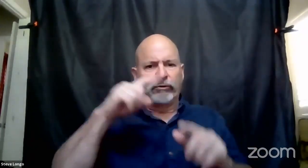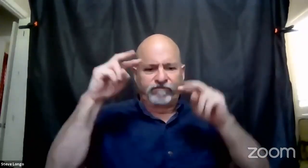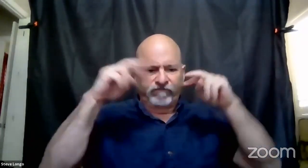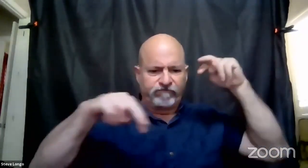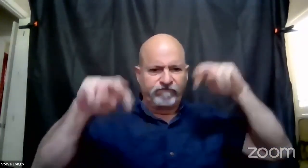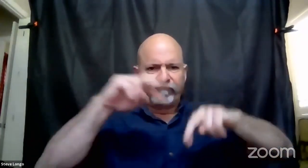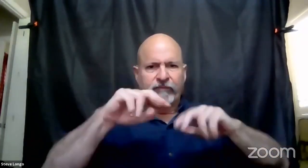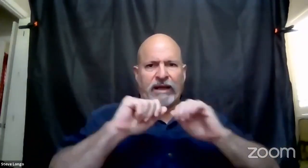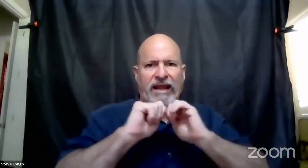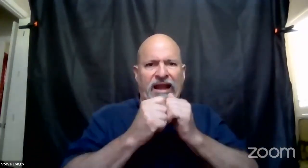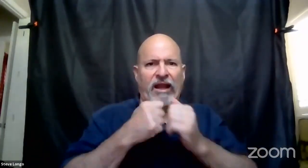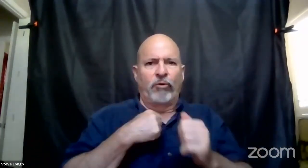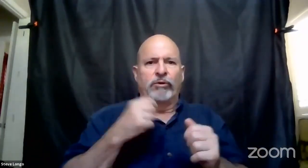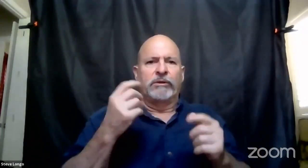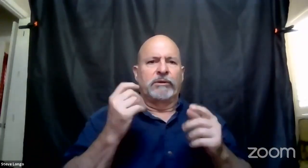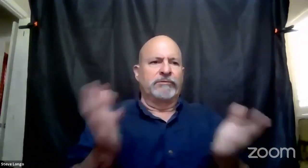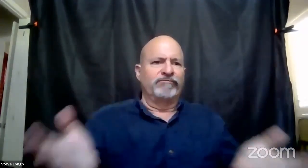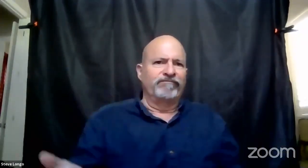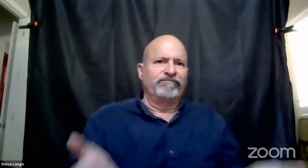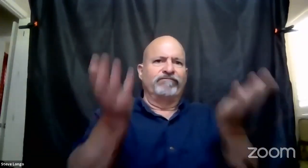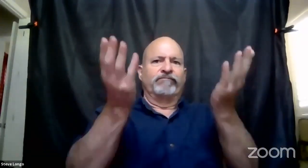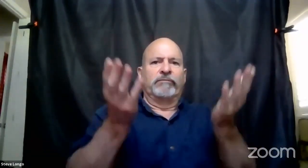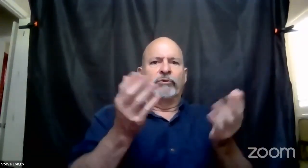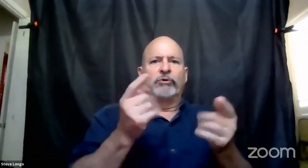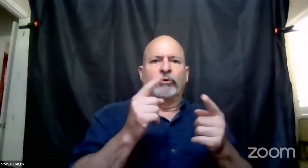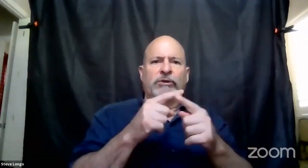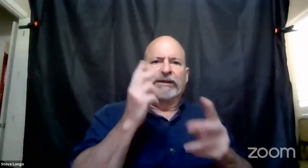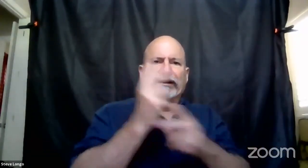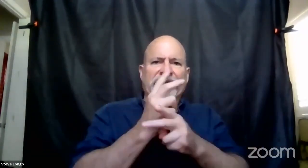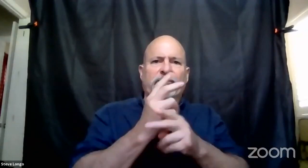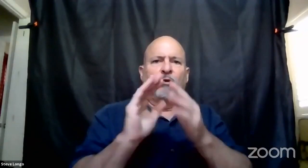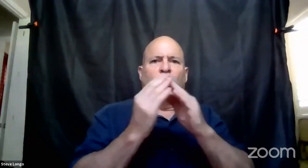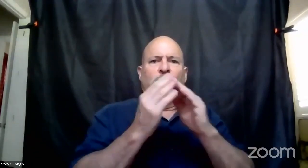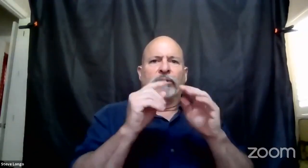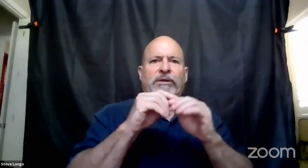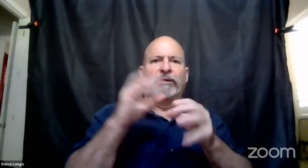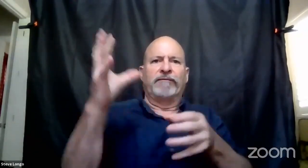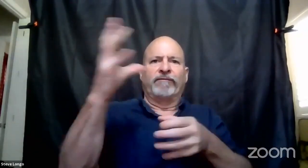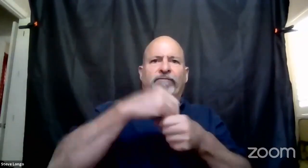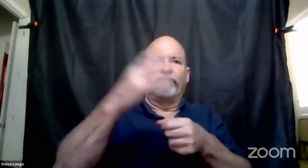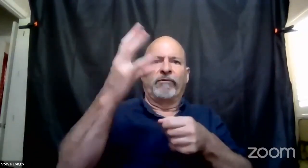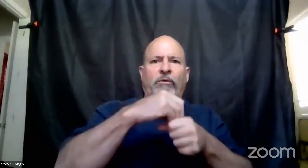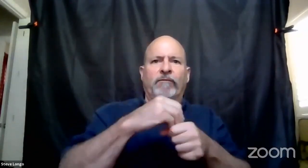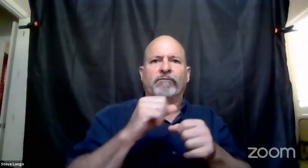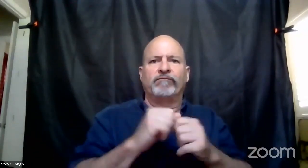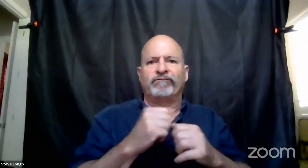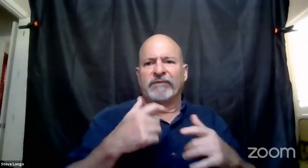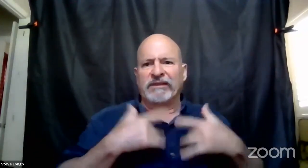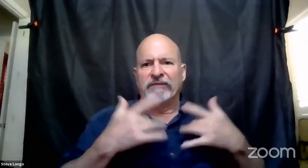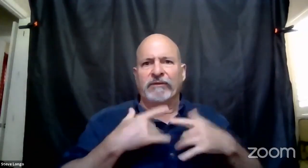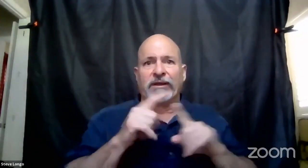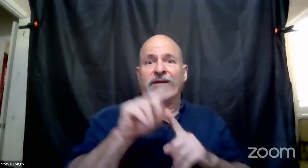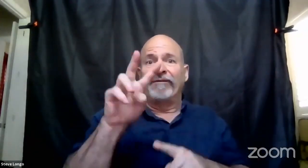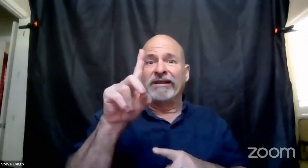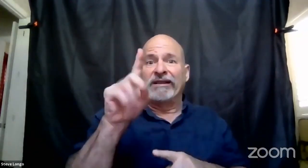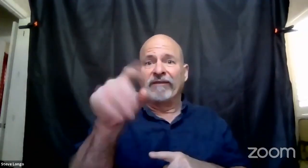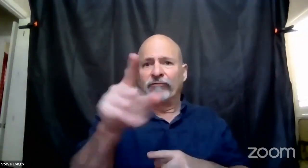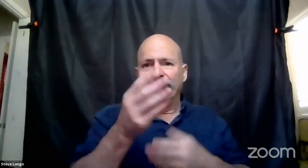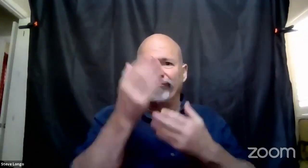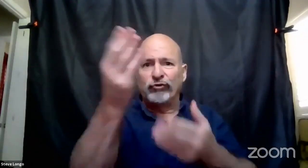approaches, and your ideas are great. We need to take a look at those, look at how we can keep our community